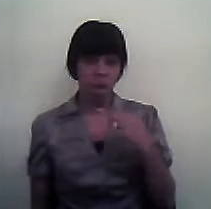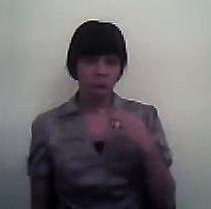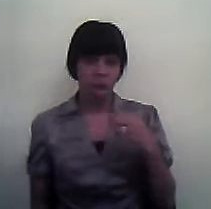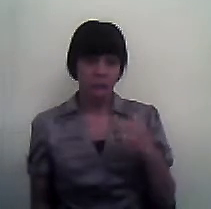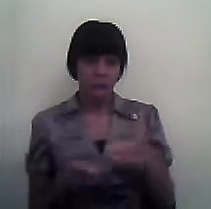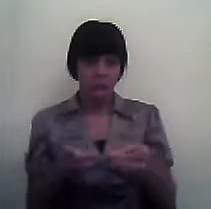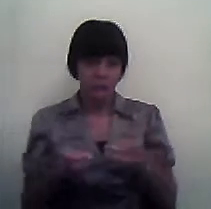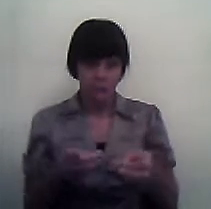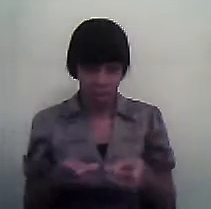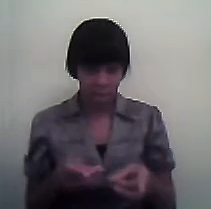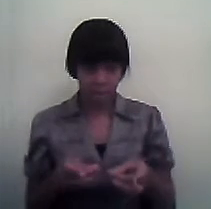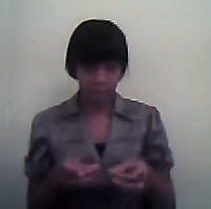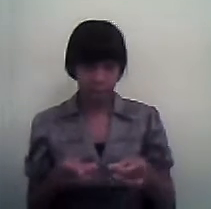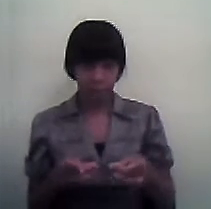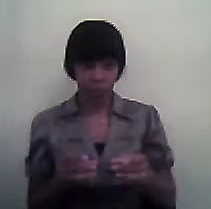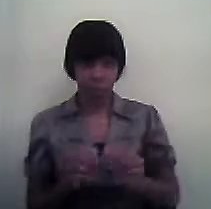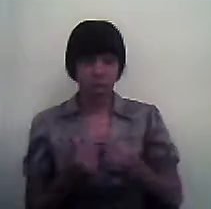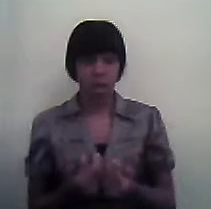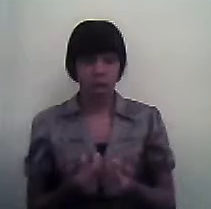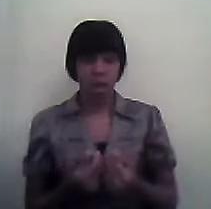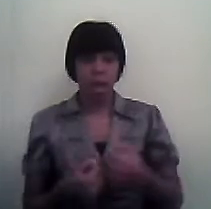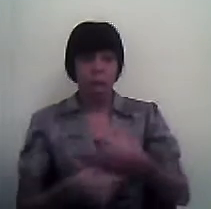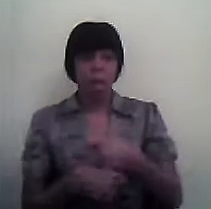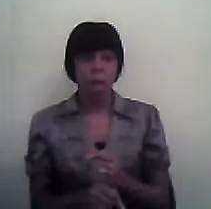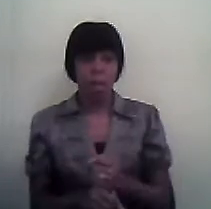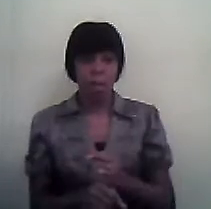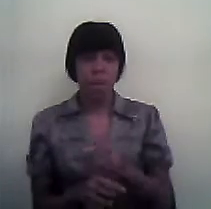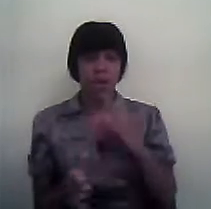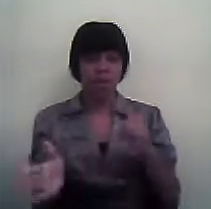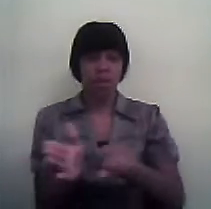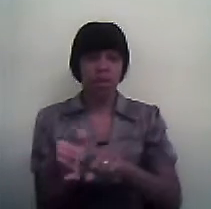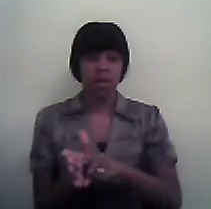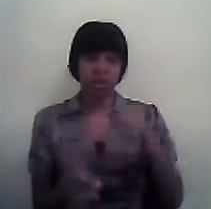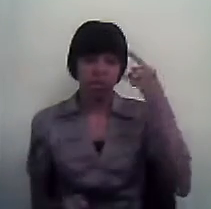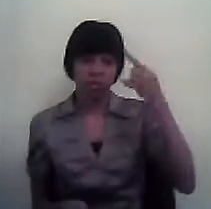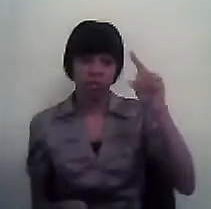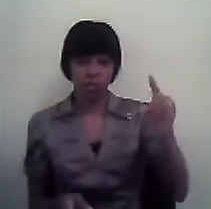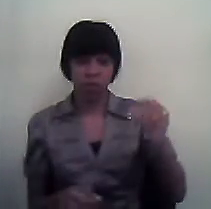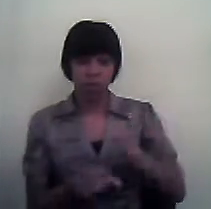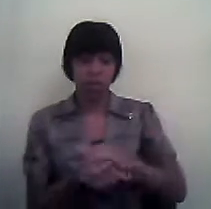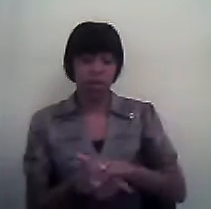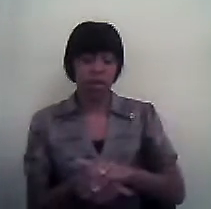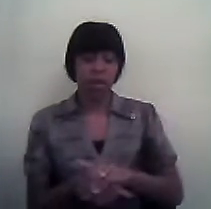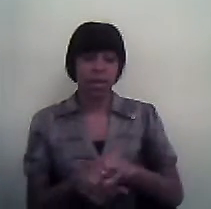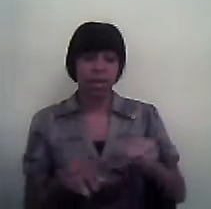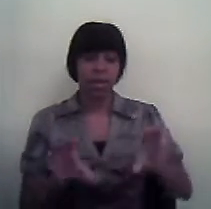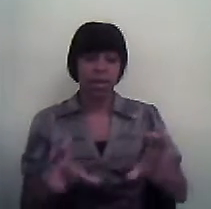English classes. And it also has application for people who are teaching content area courses such as